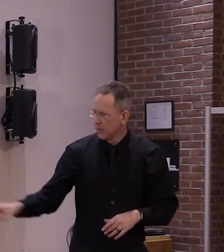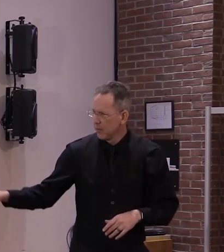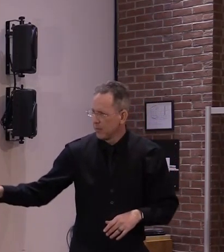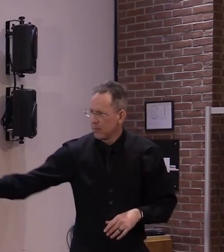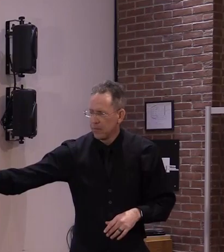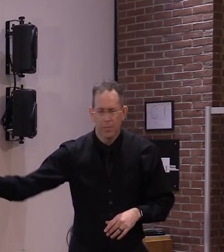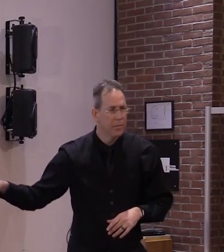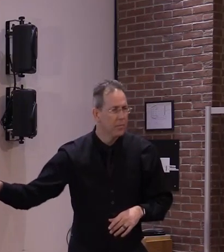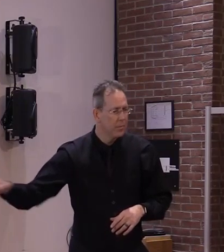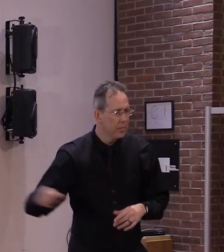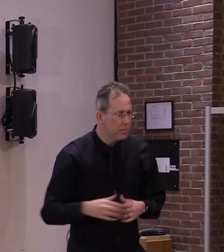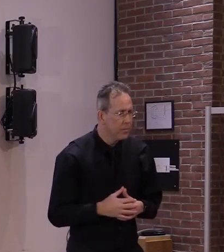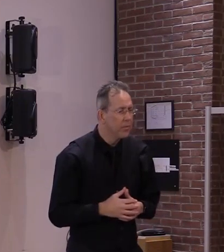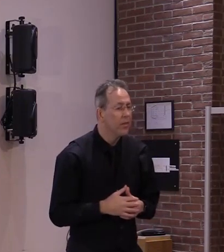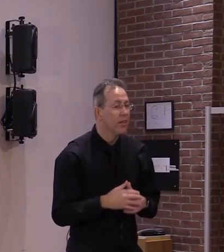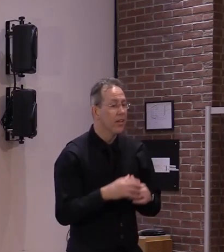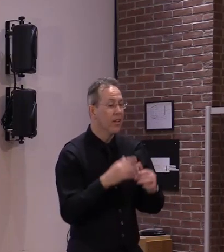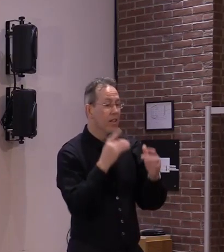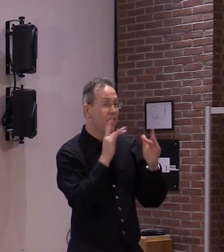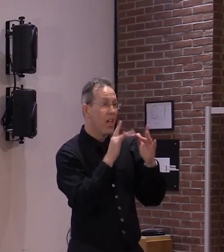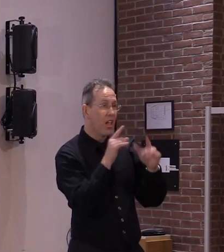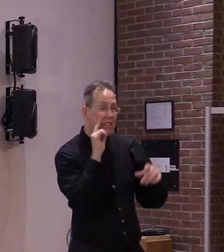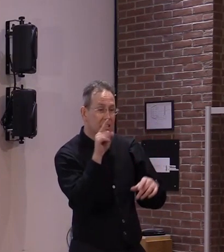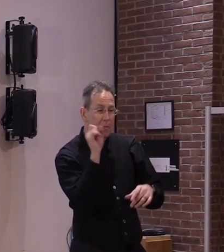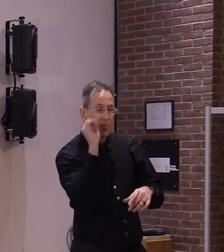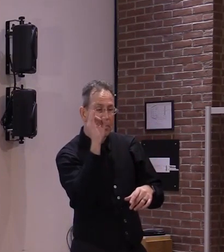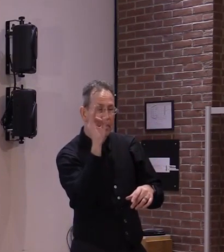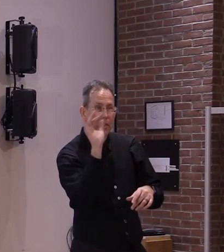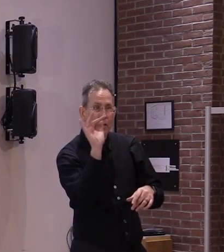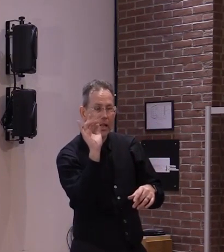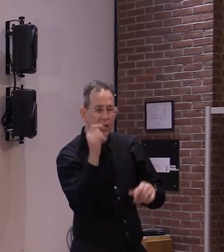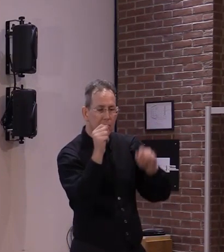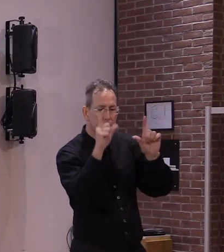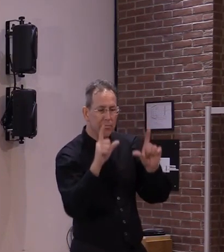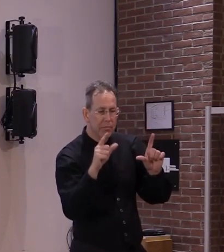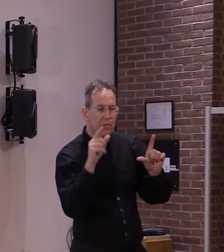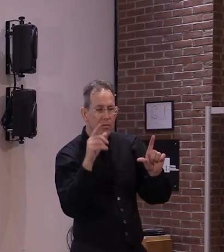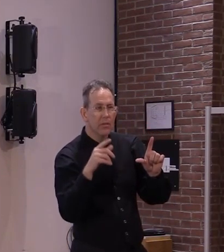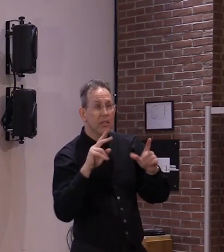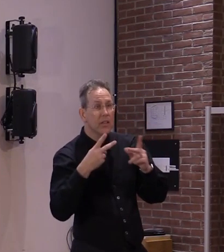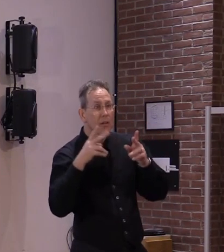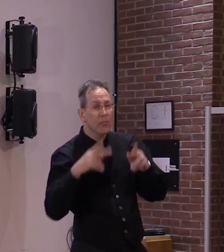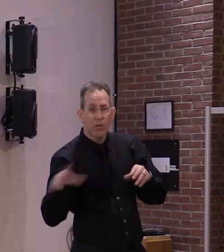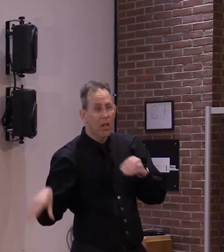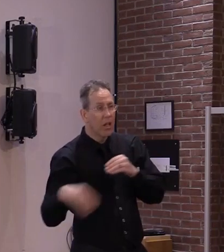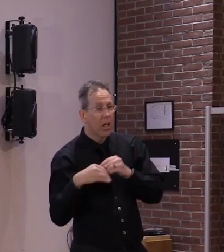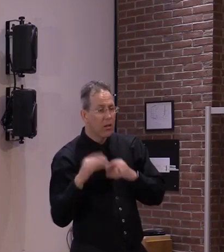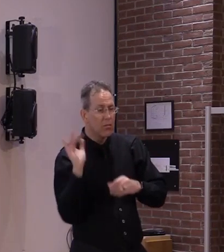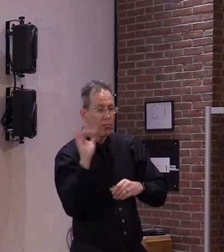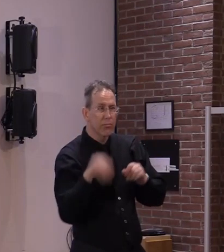button and add a partner in the same household on that.